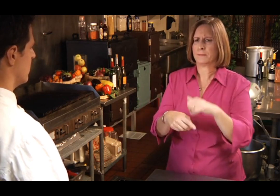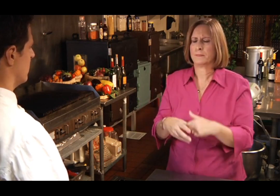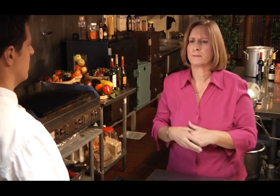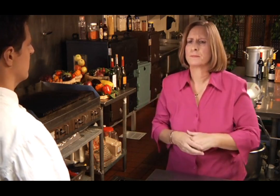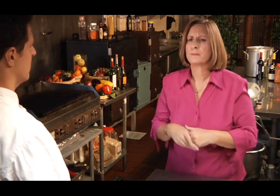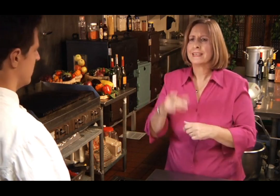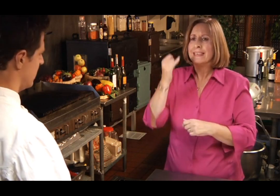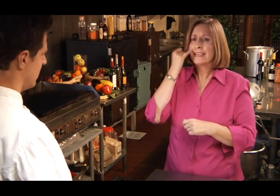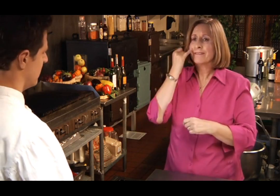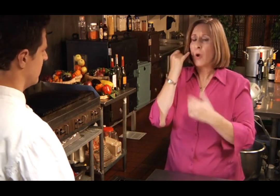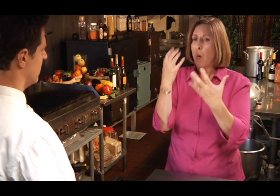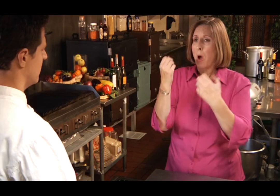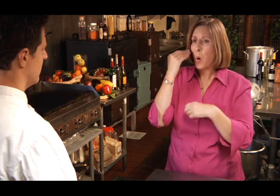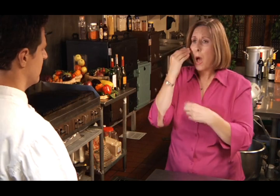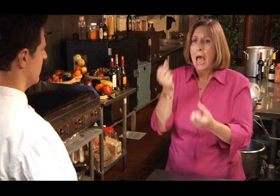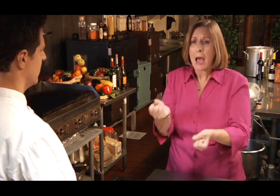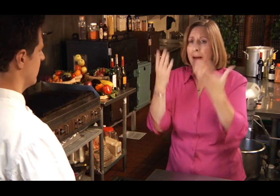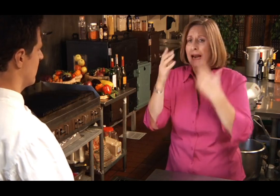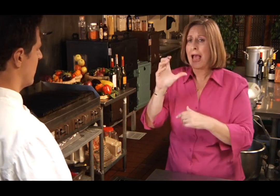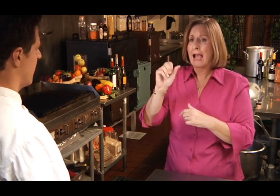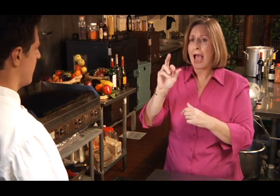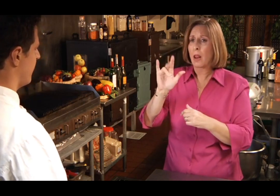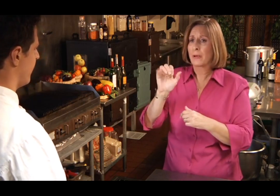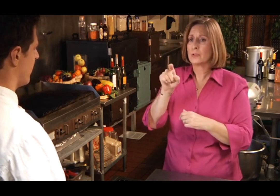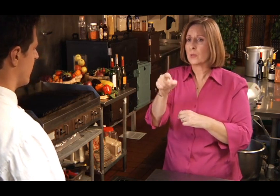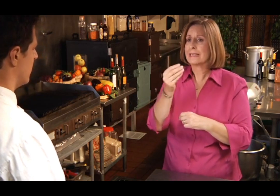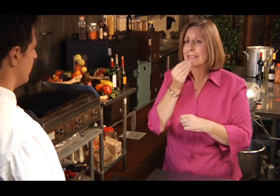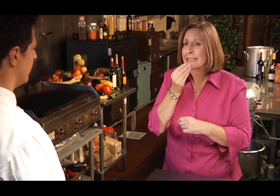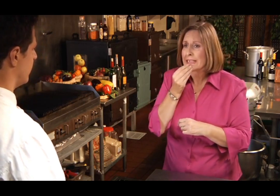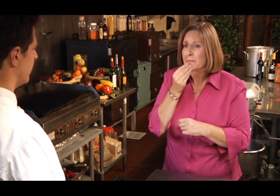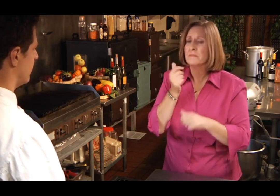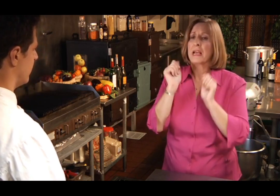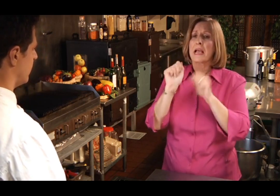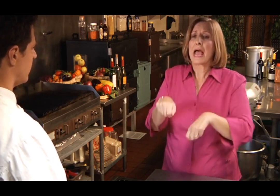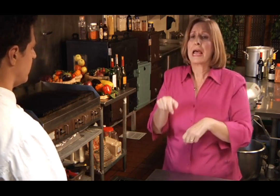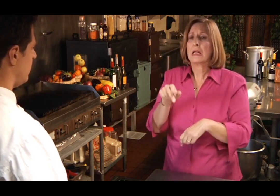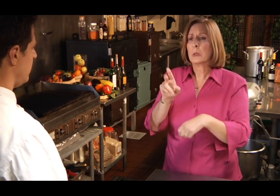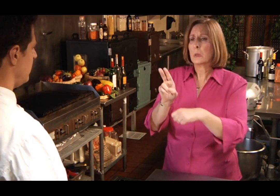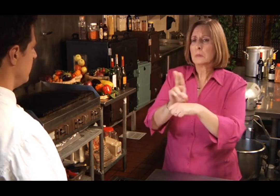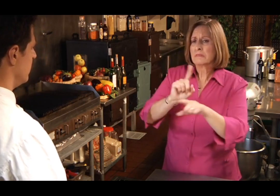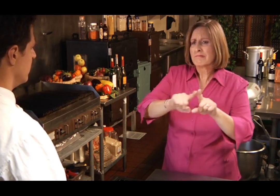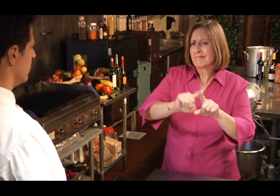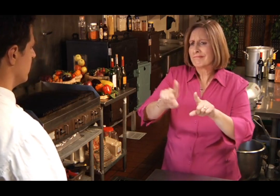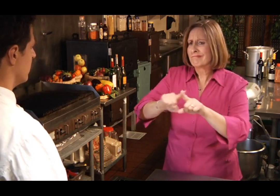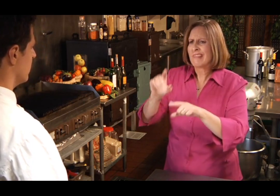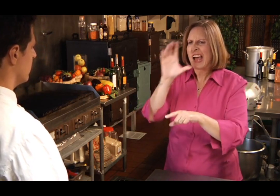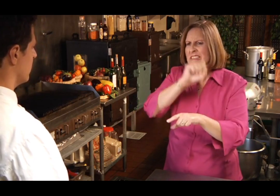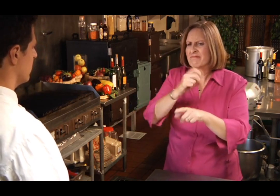later. In order to know how many calories you should eat, you can use different estimating tables.